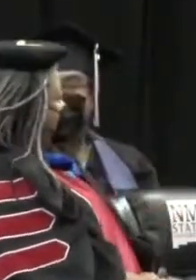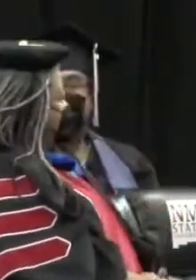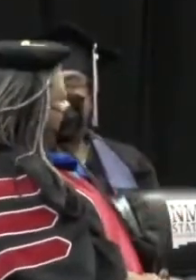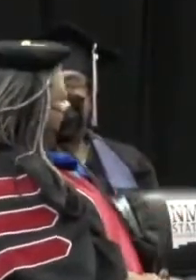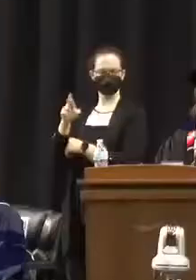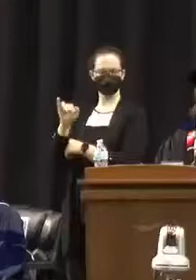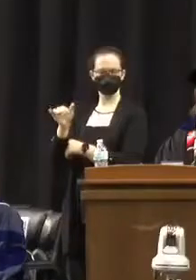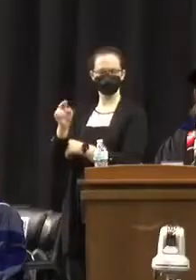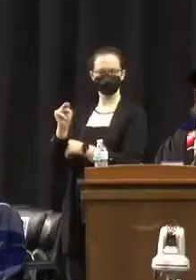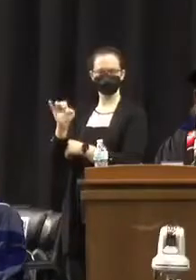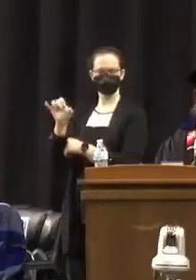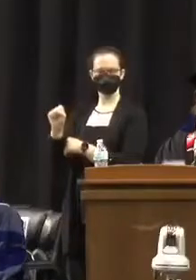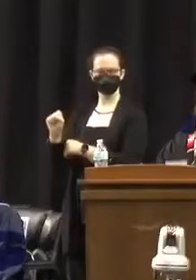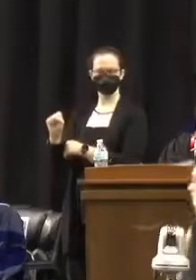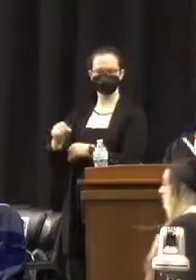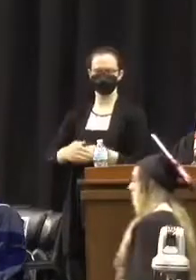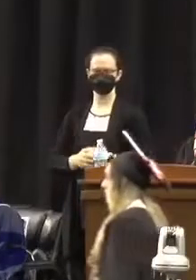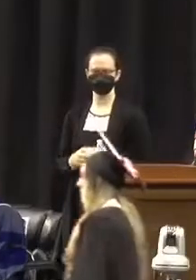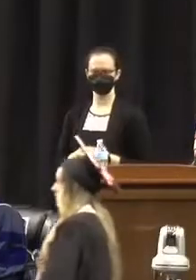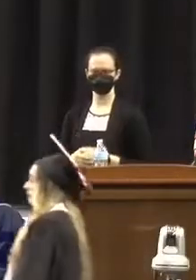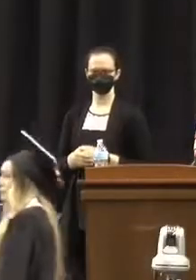Heather M. Jones.